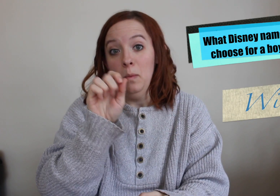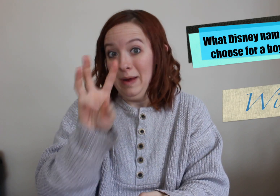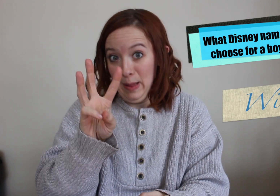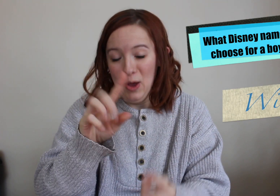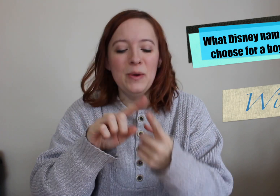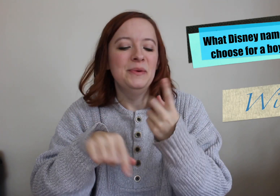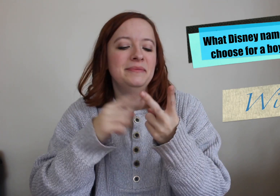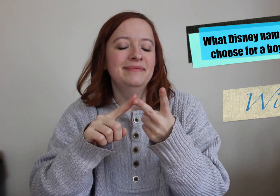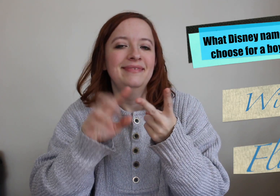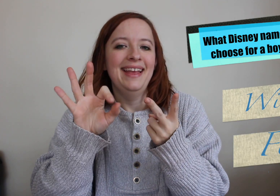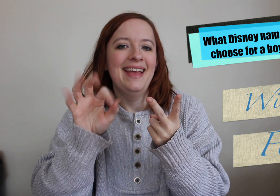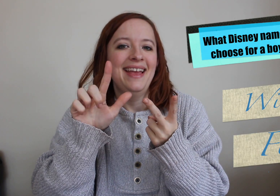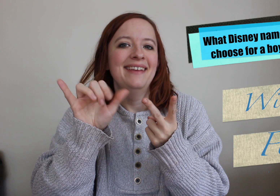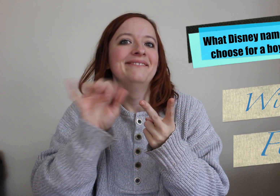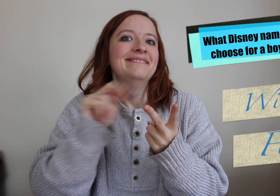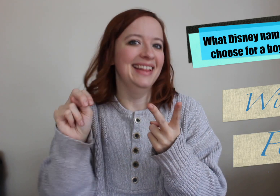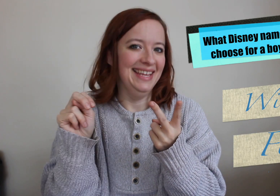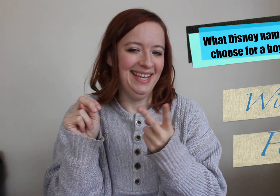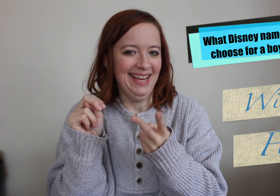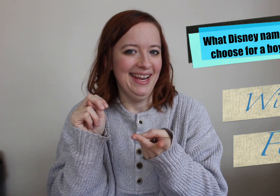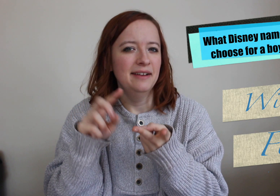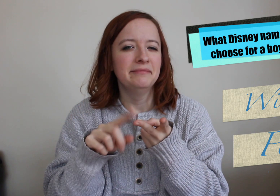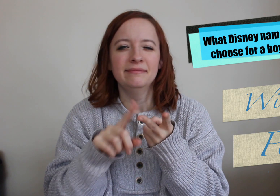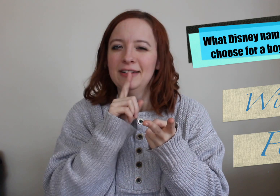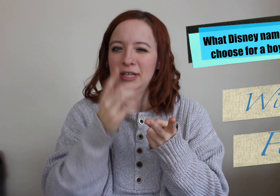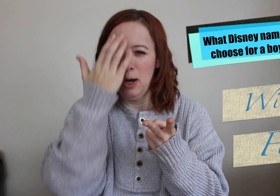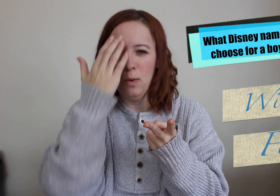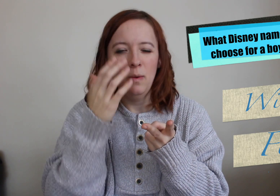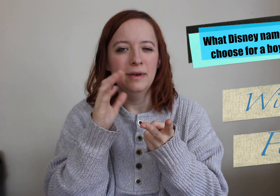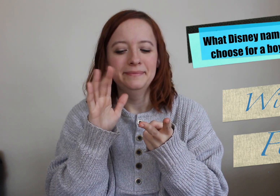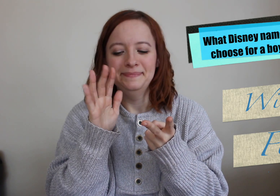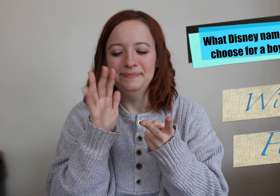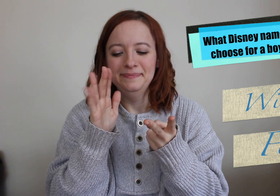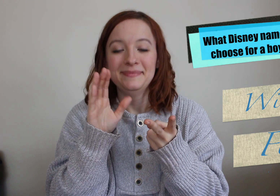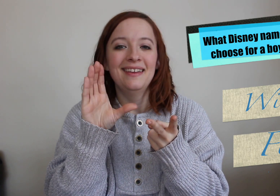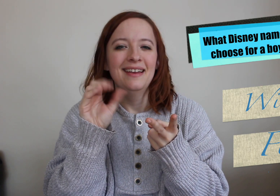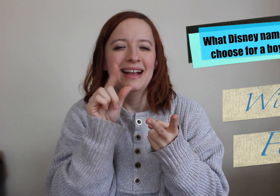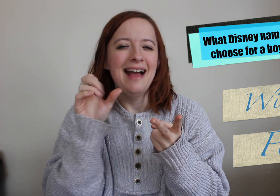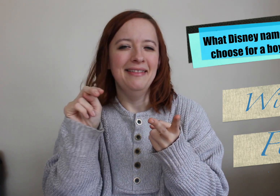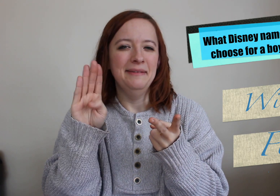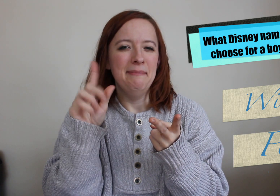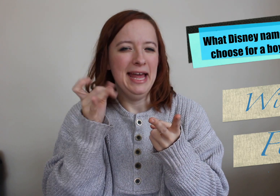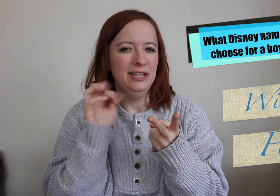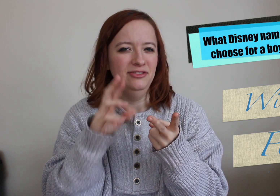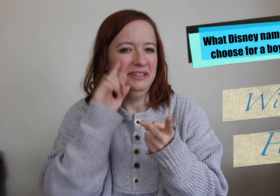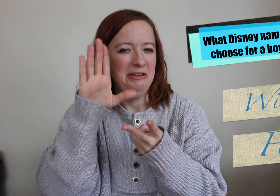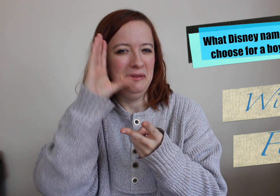said Willow and Flynn, which I think Colleen Ballinger,